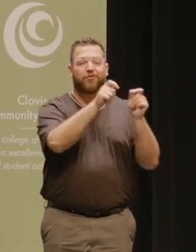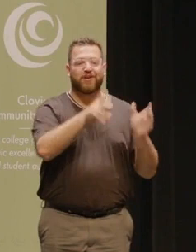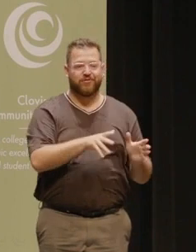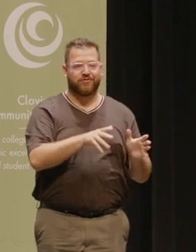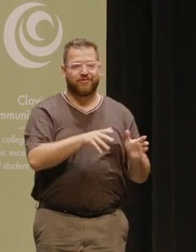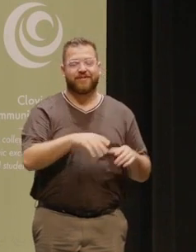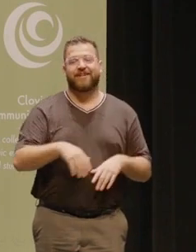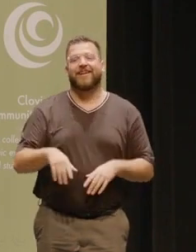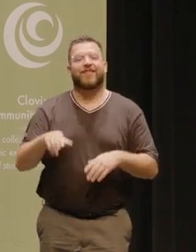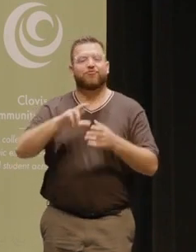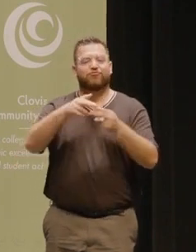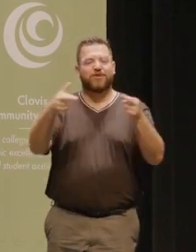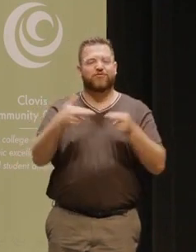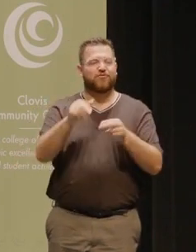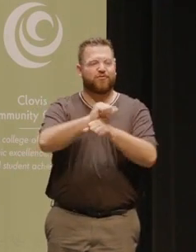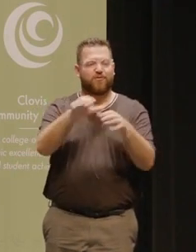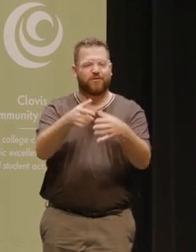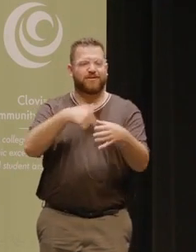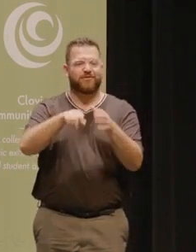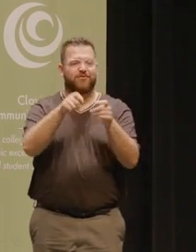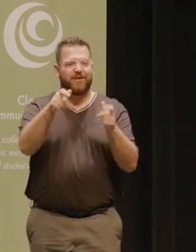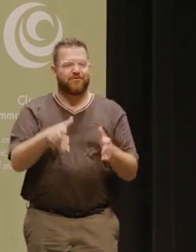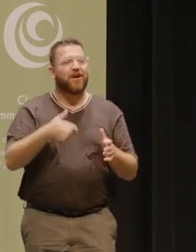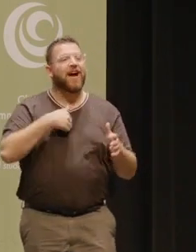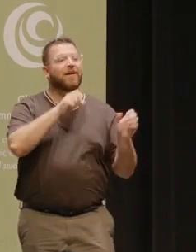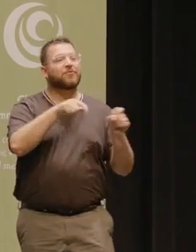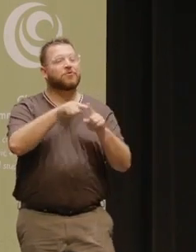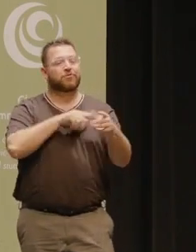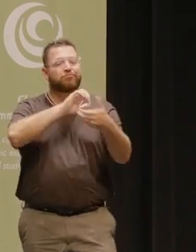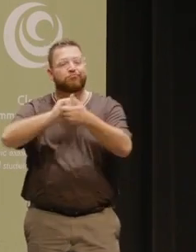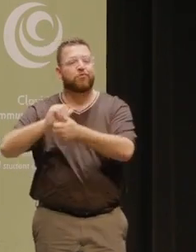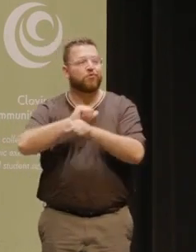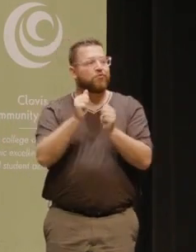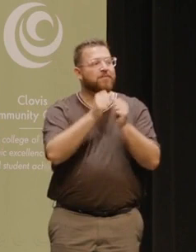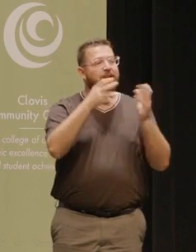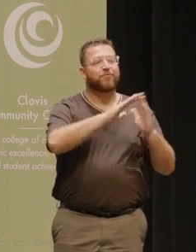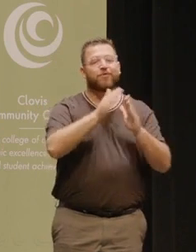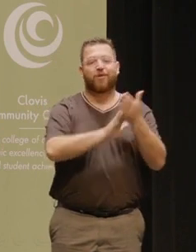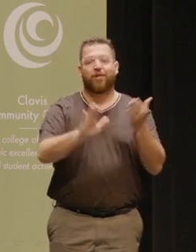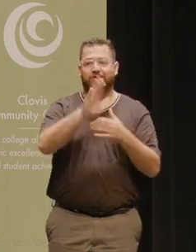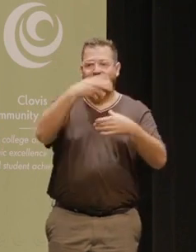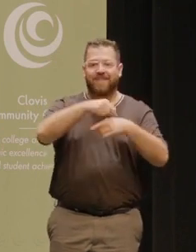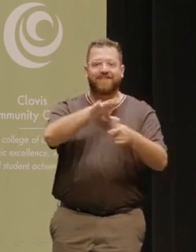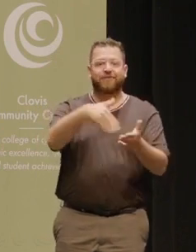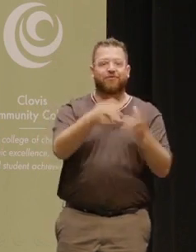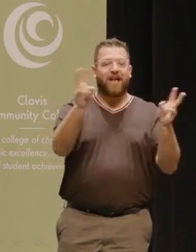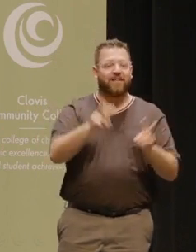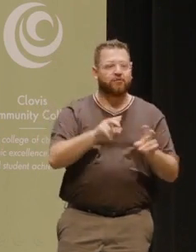Workforce Director. And what that means is I get to work with 8 community colleges in the Central Valley to build the